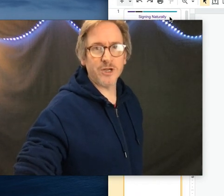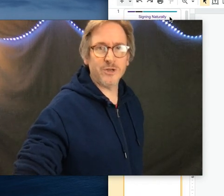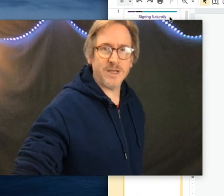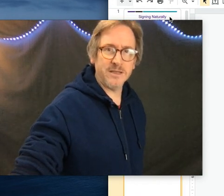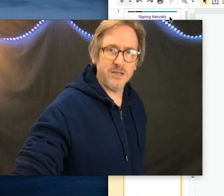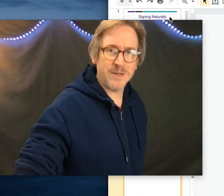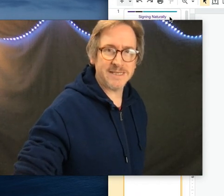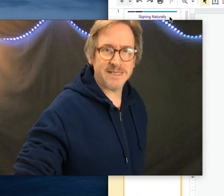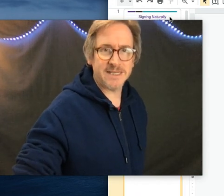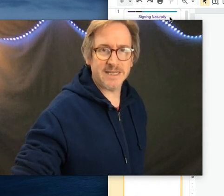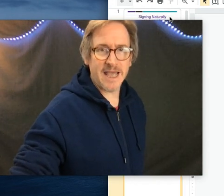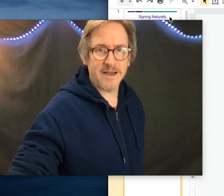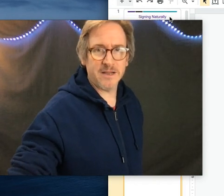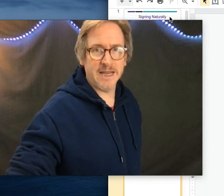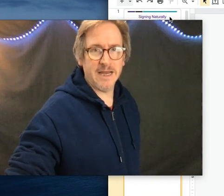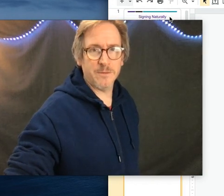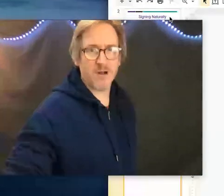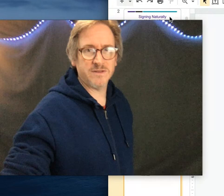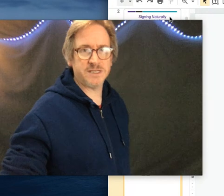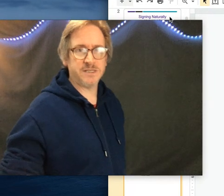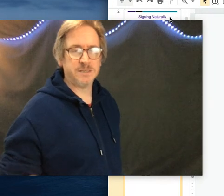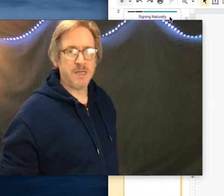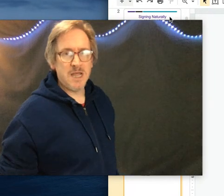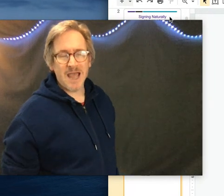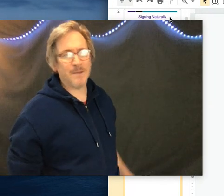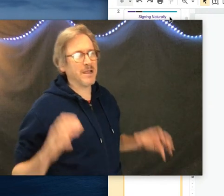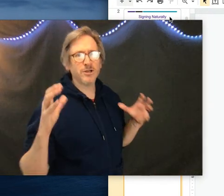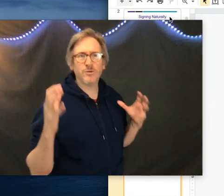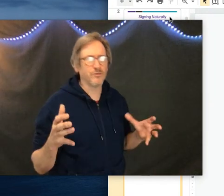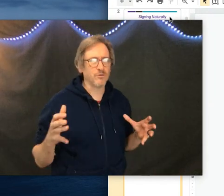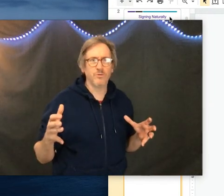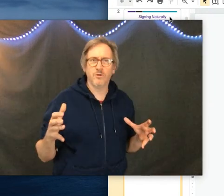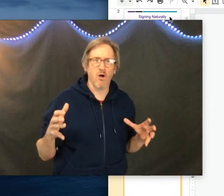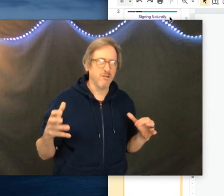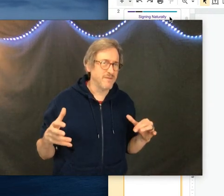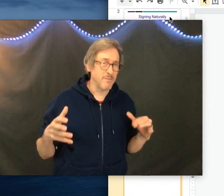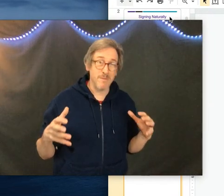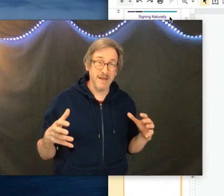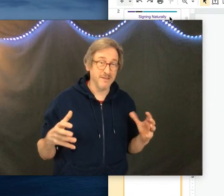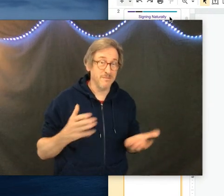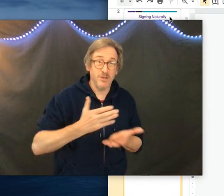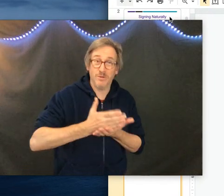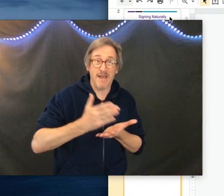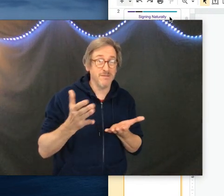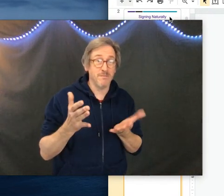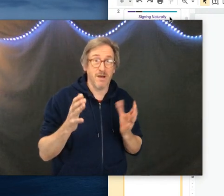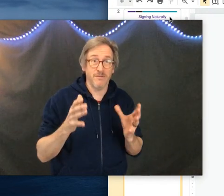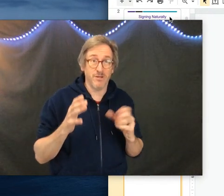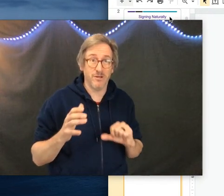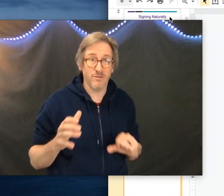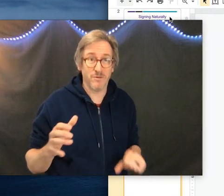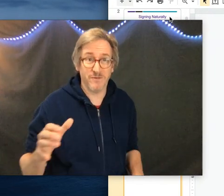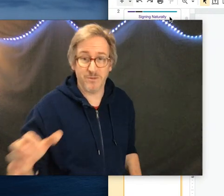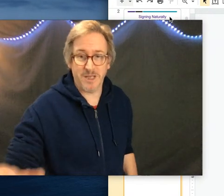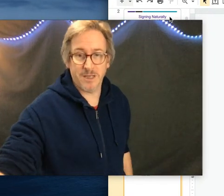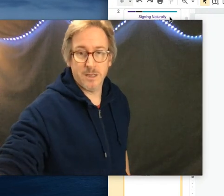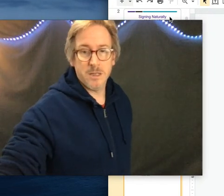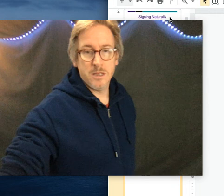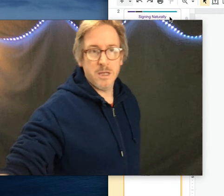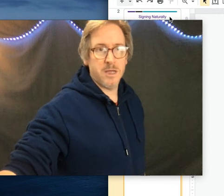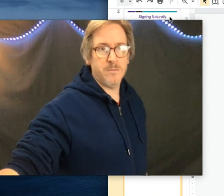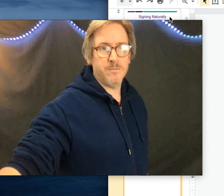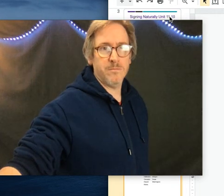Again, we're going to do U.S. states and Canadian provinces. And I'm not going to go through all of them or many of them. You have them on the review